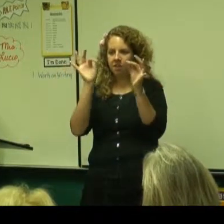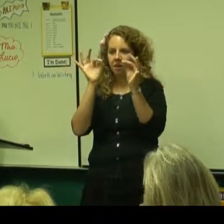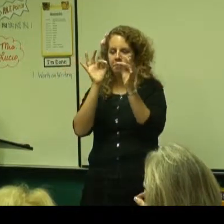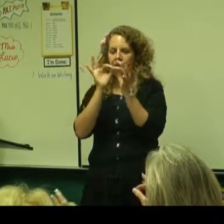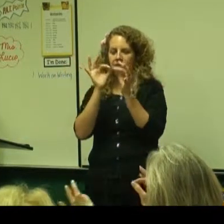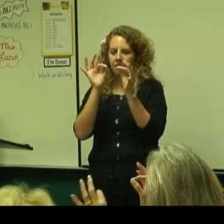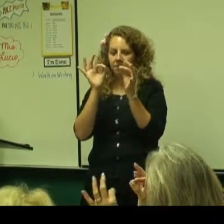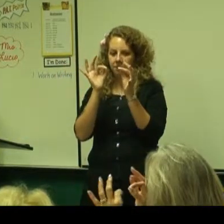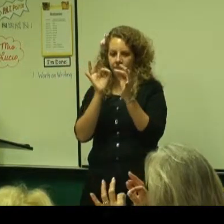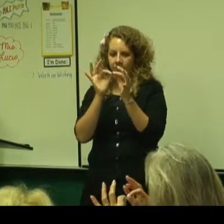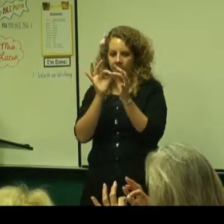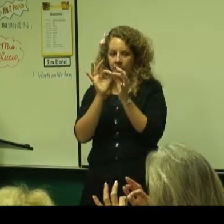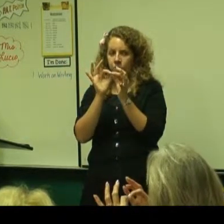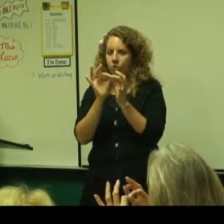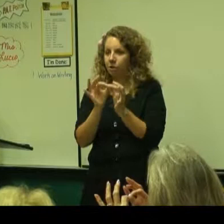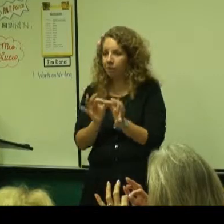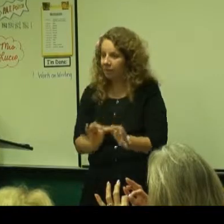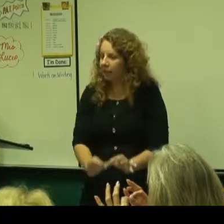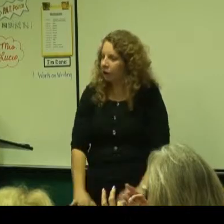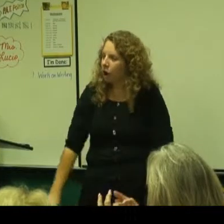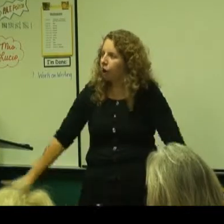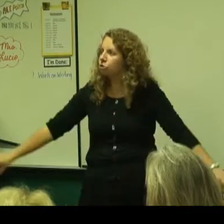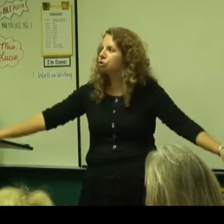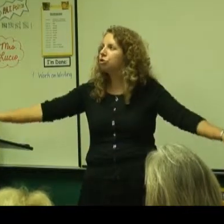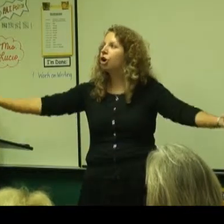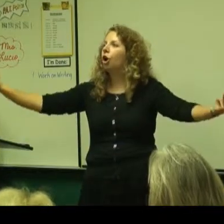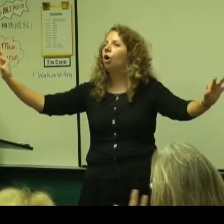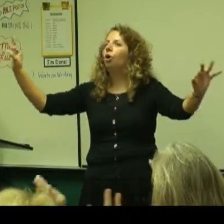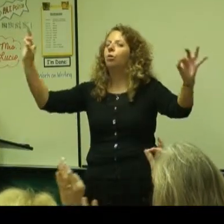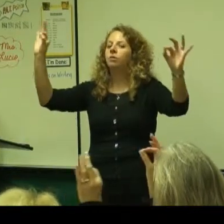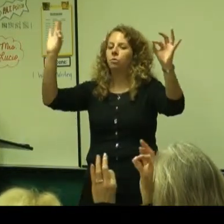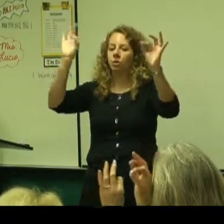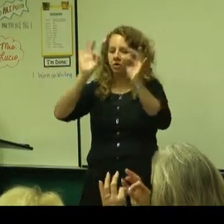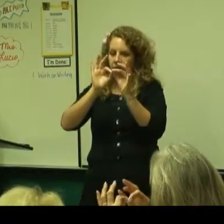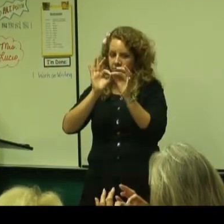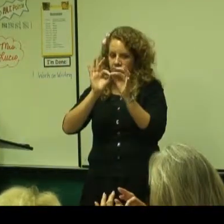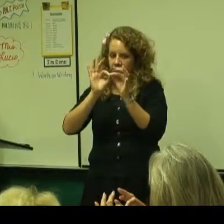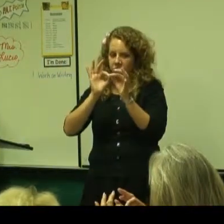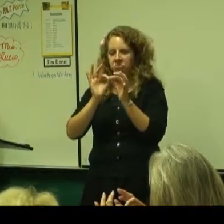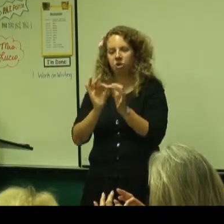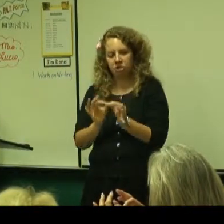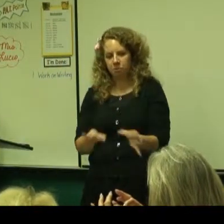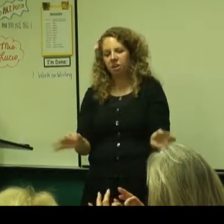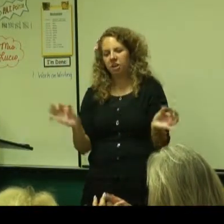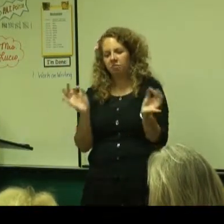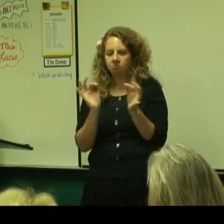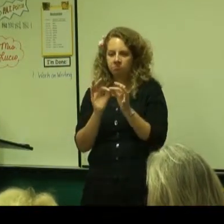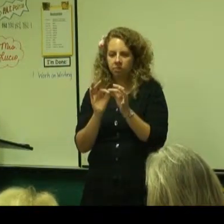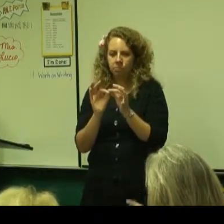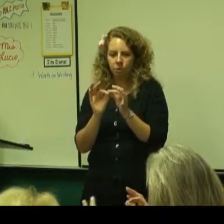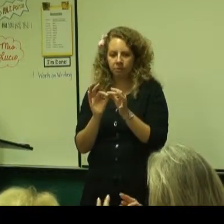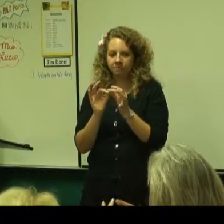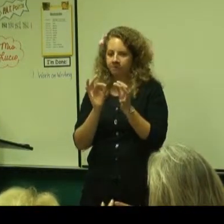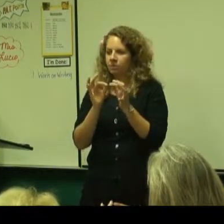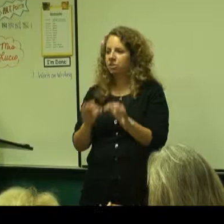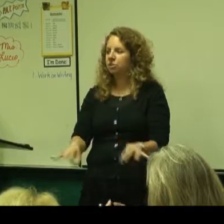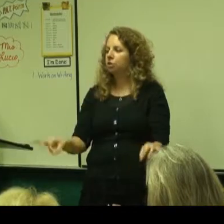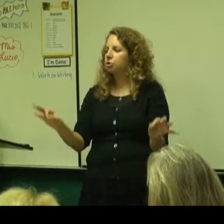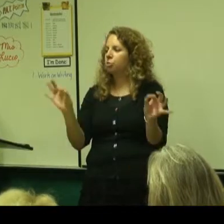they come back together. So you can be like, so important. Or you can just be like, oh, it's important. This is also worth.